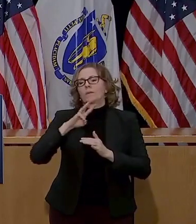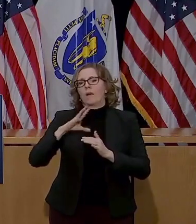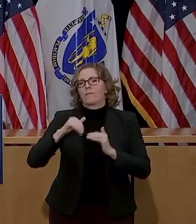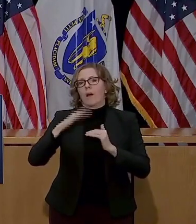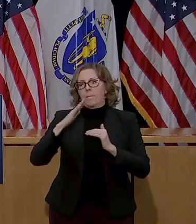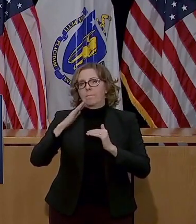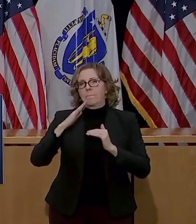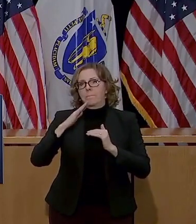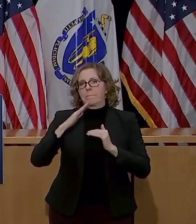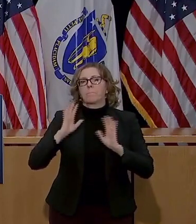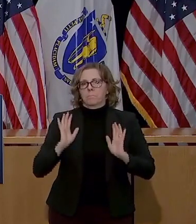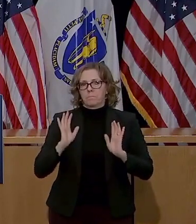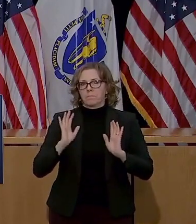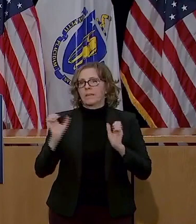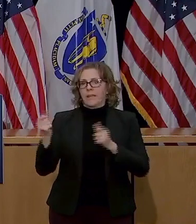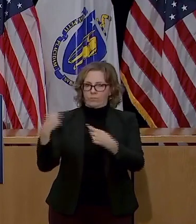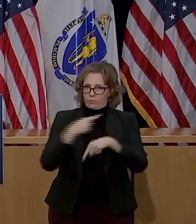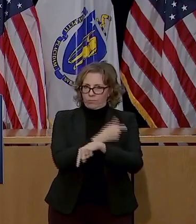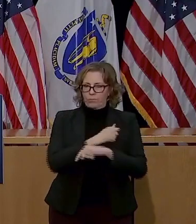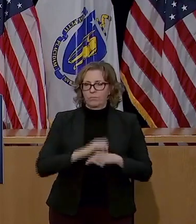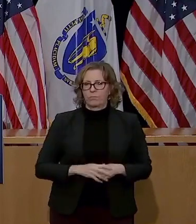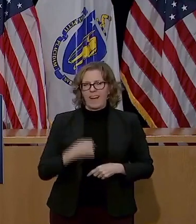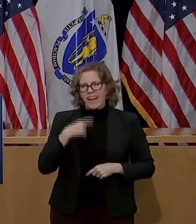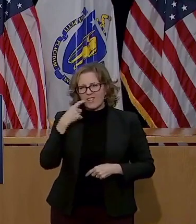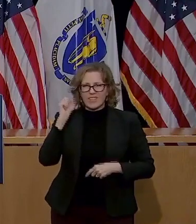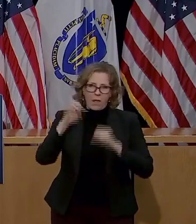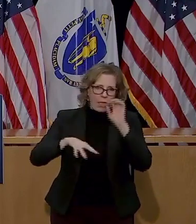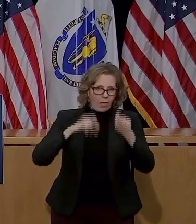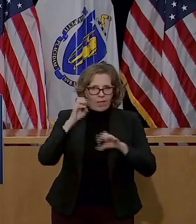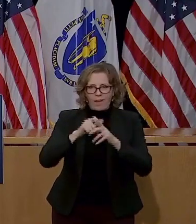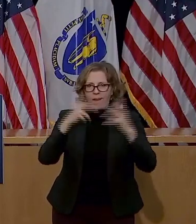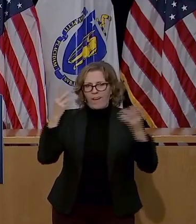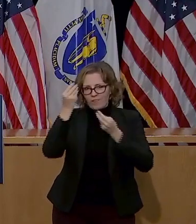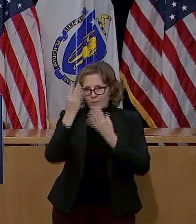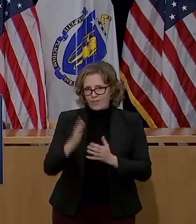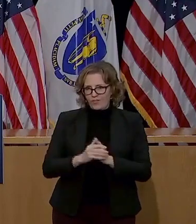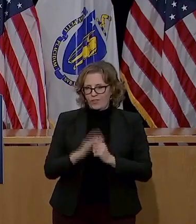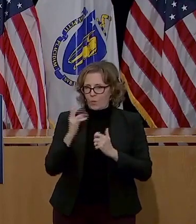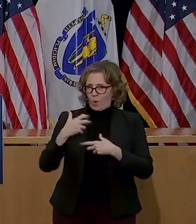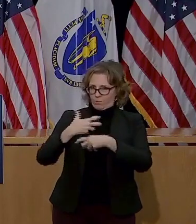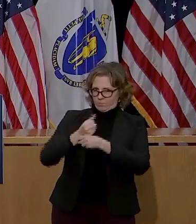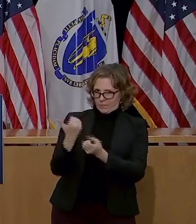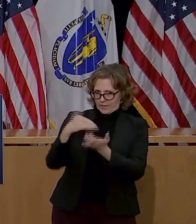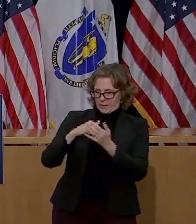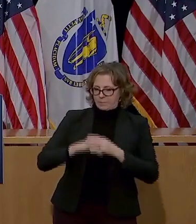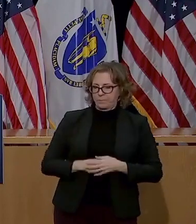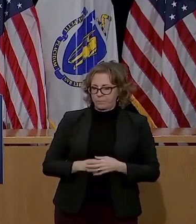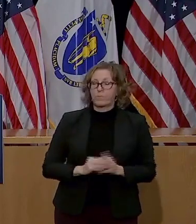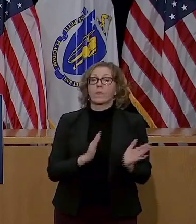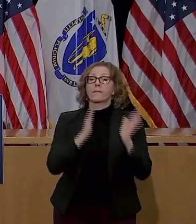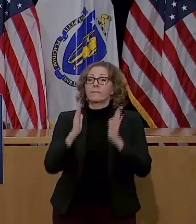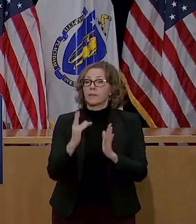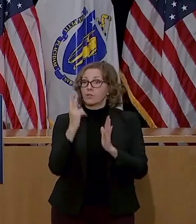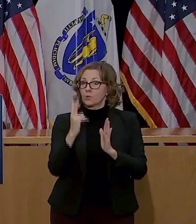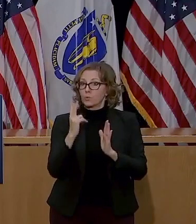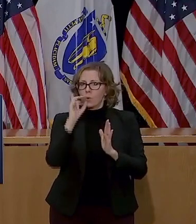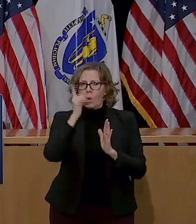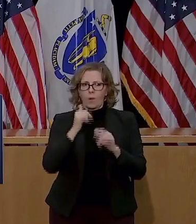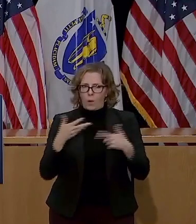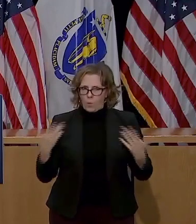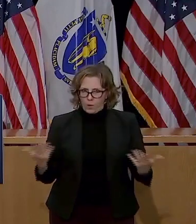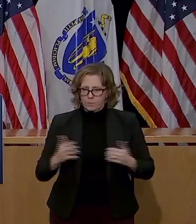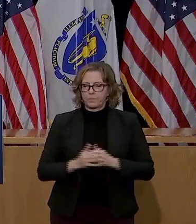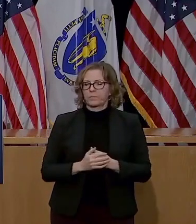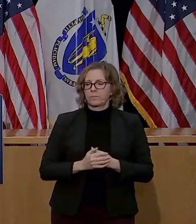That's a lot of information, so to recap this a bit, Phase 2 will now go as follows. Adults